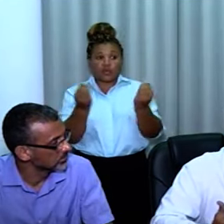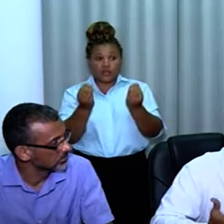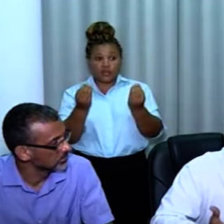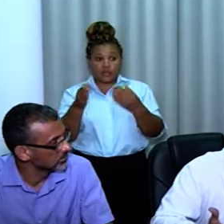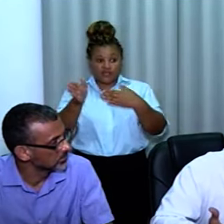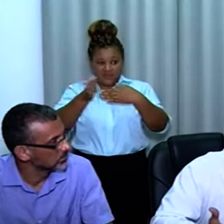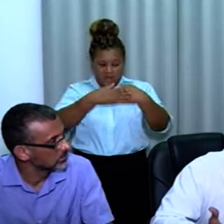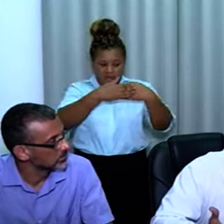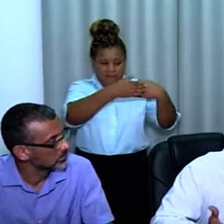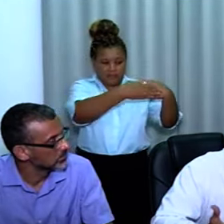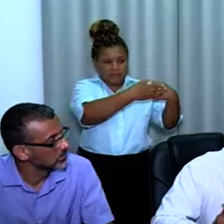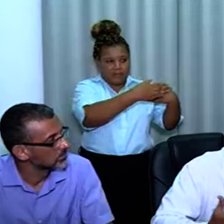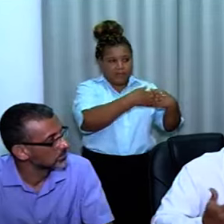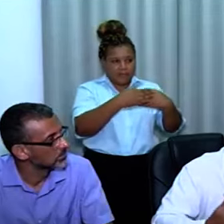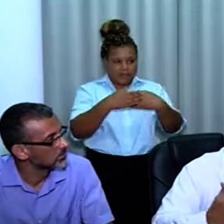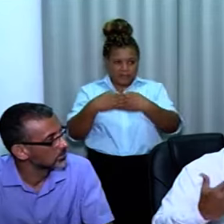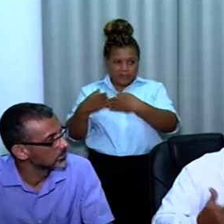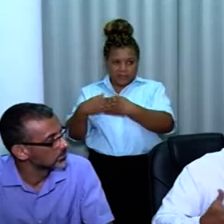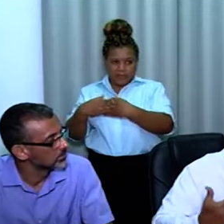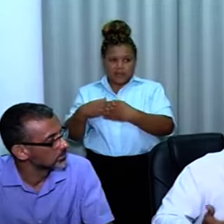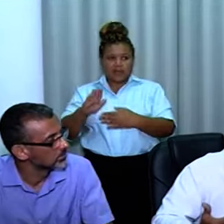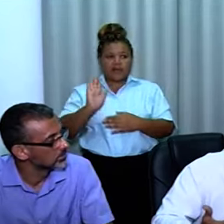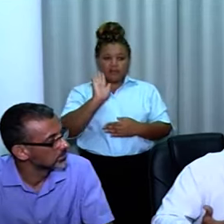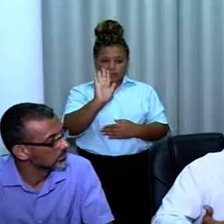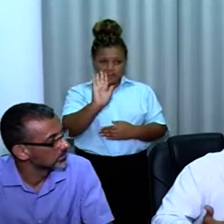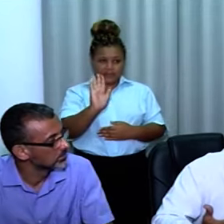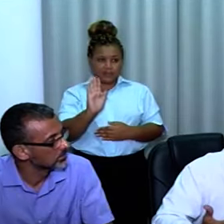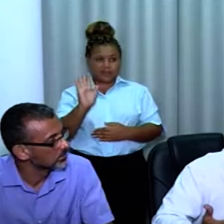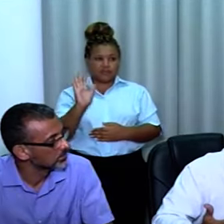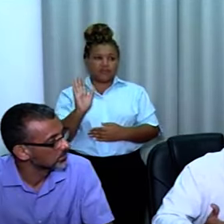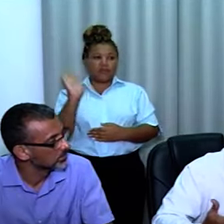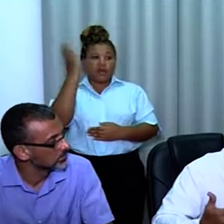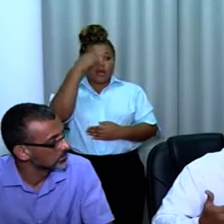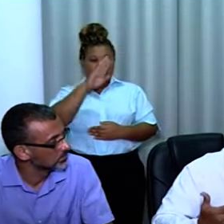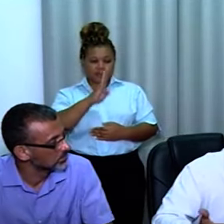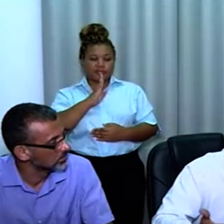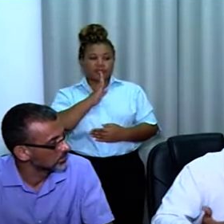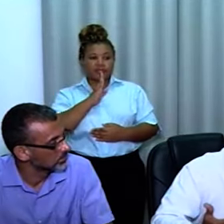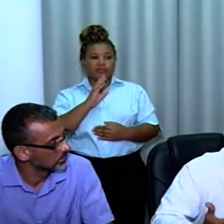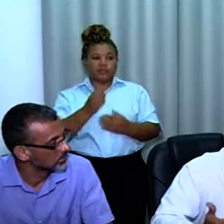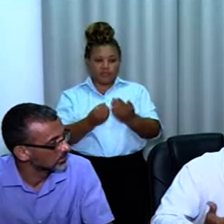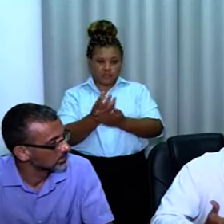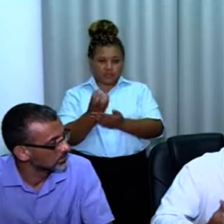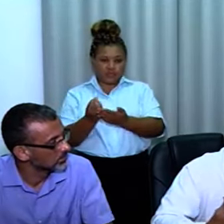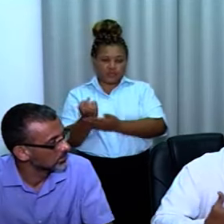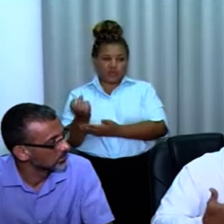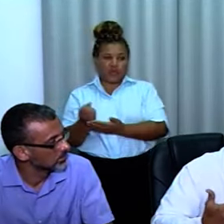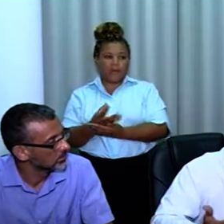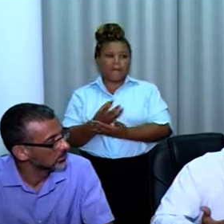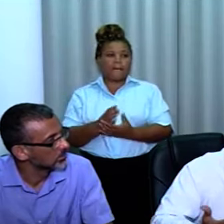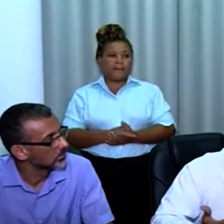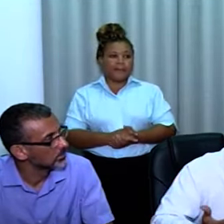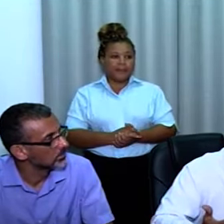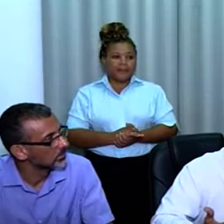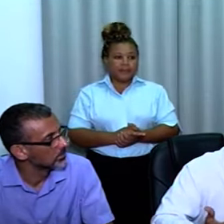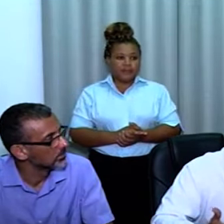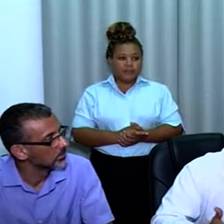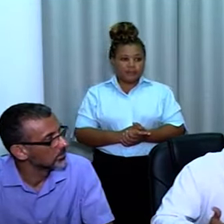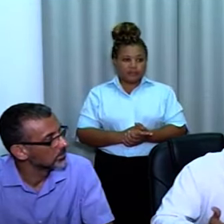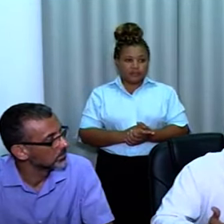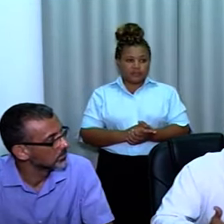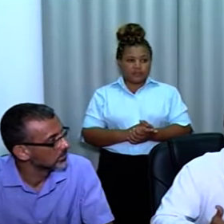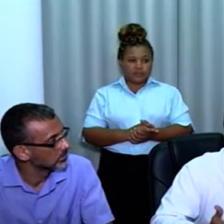further preventive measures on top of all the ones that have been added based on what we have released, based on what the president has announced.